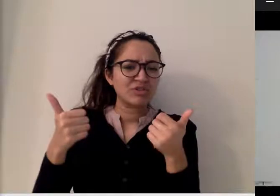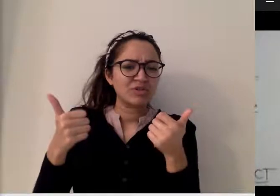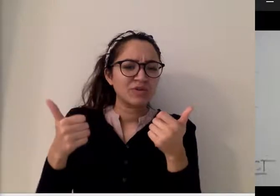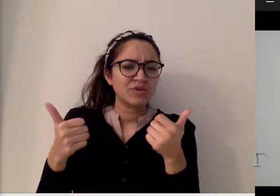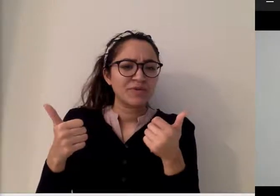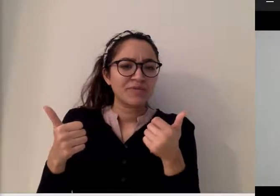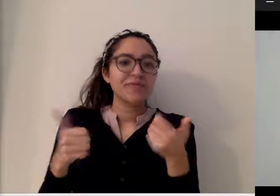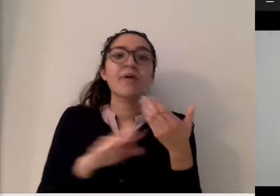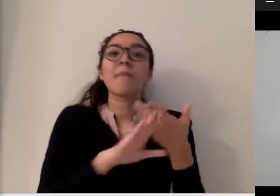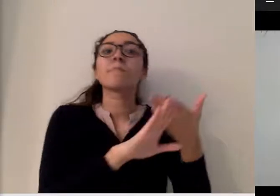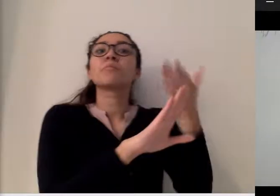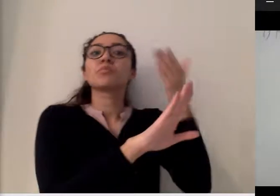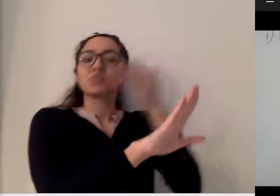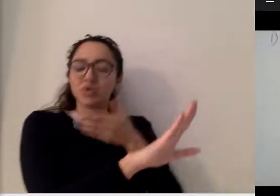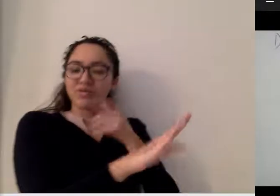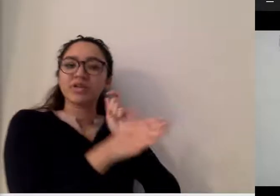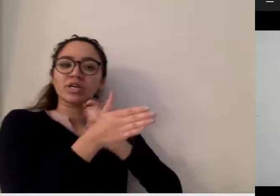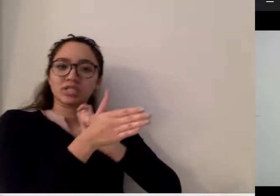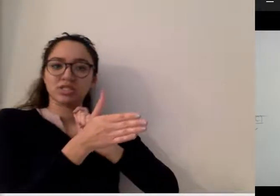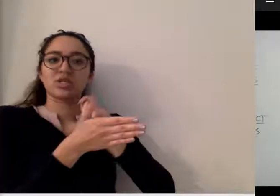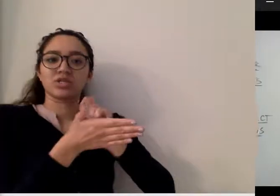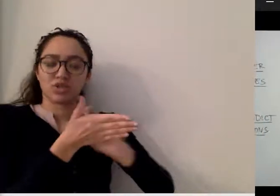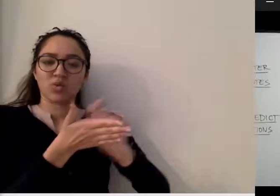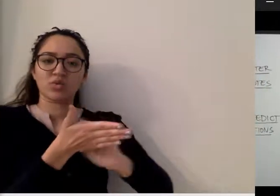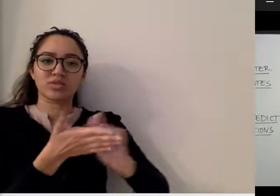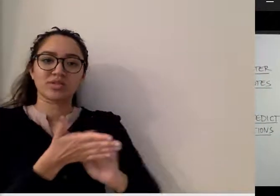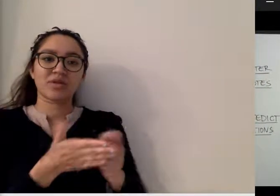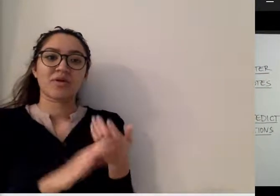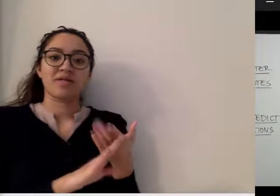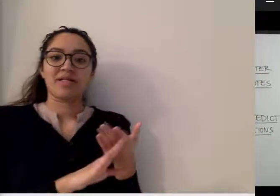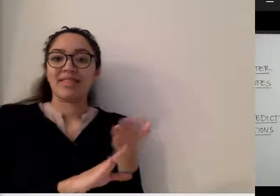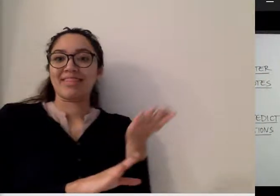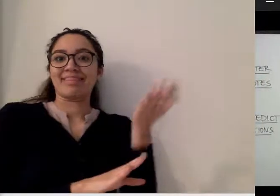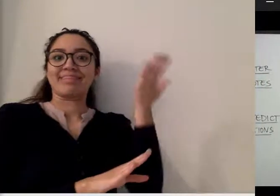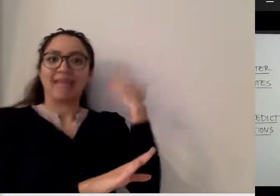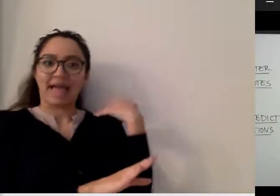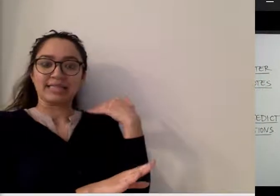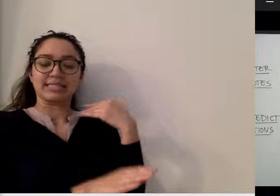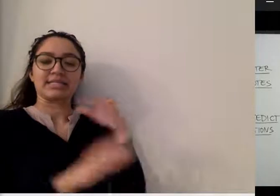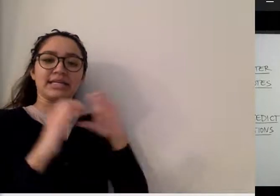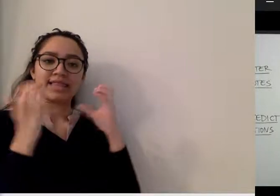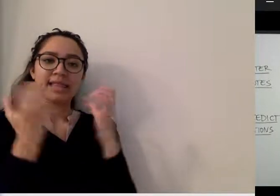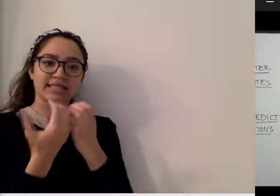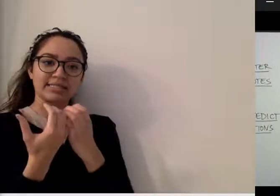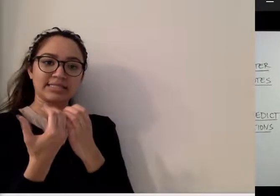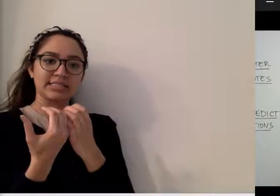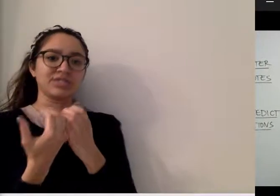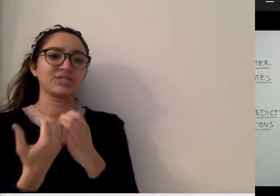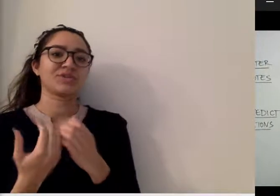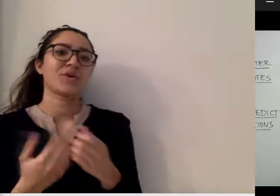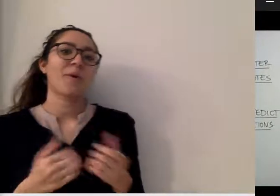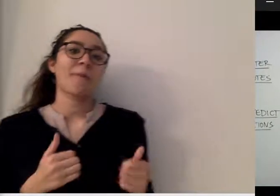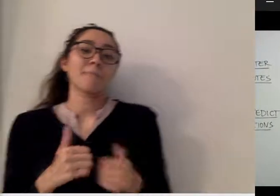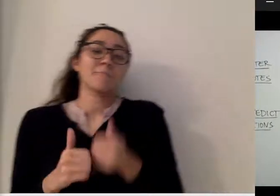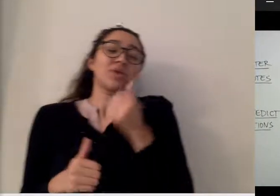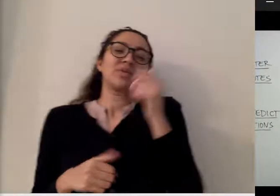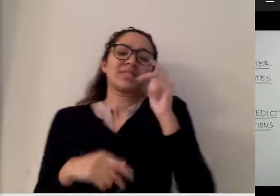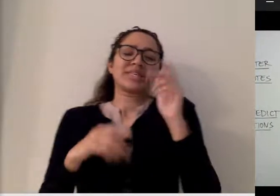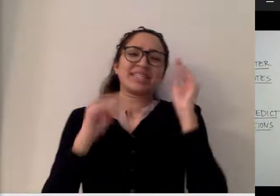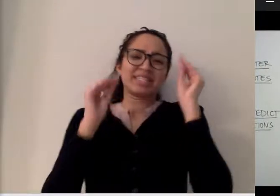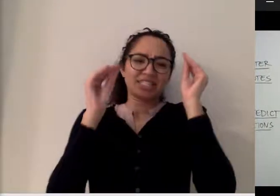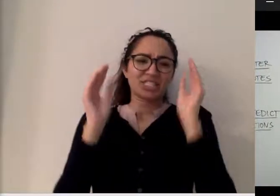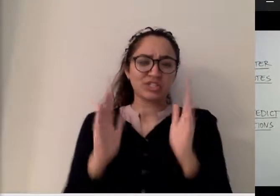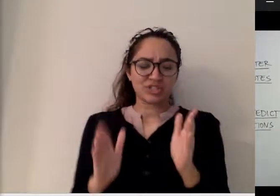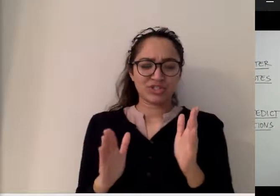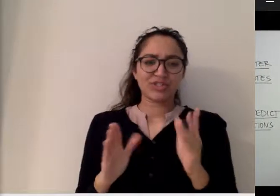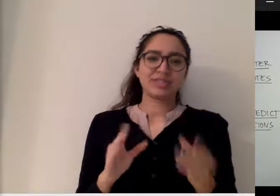Right, the previous notes from the last time you were in class. Most teachers, when they lecture, when that's their main way of teaching, when they come